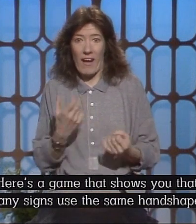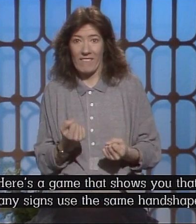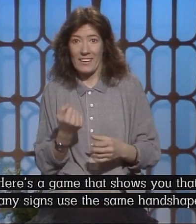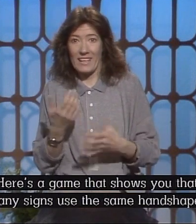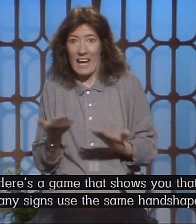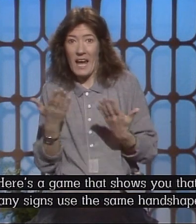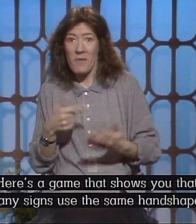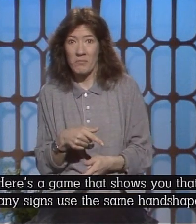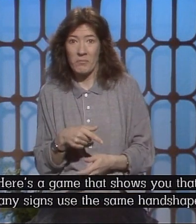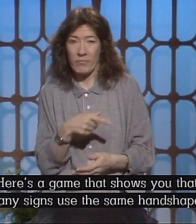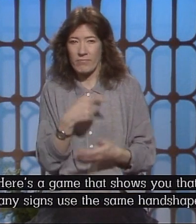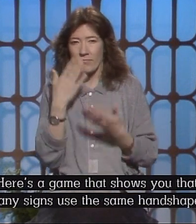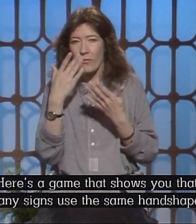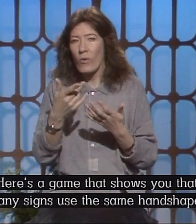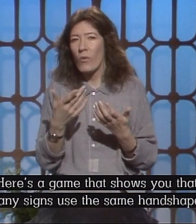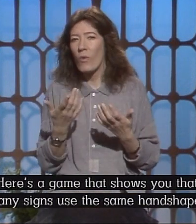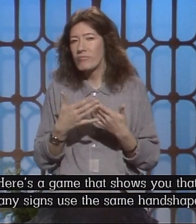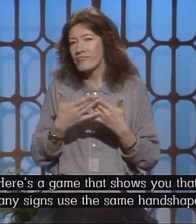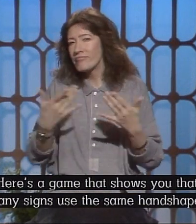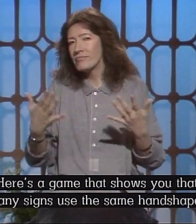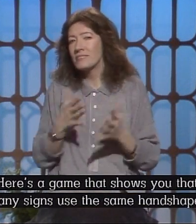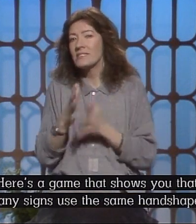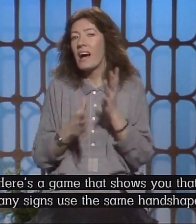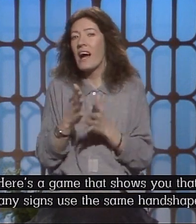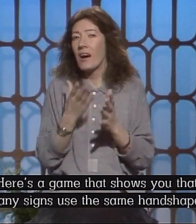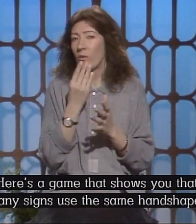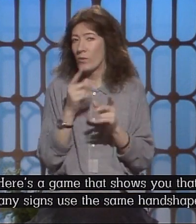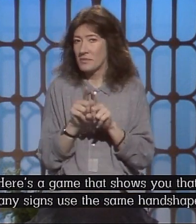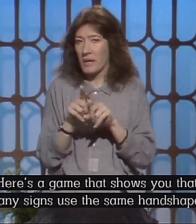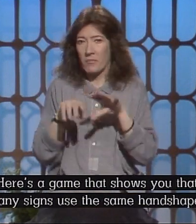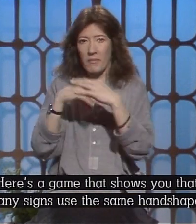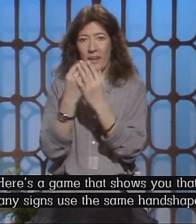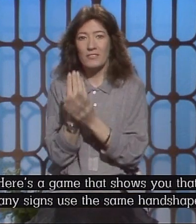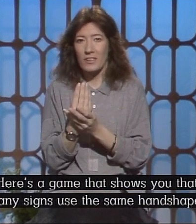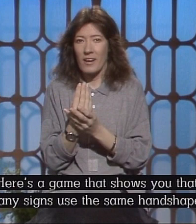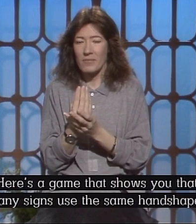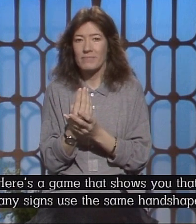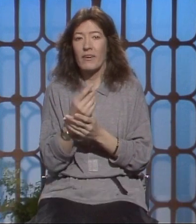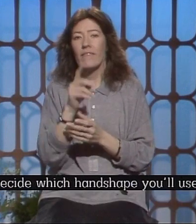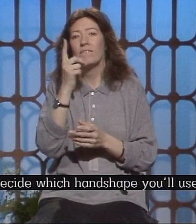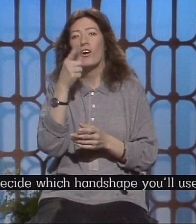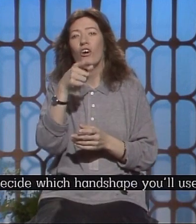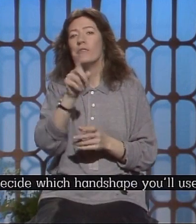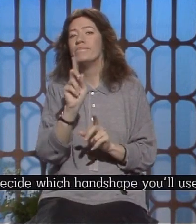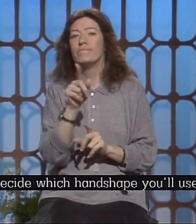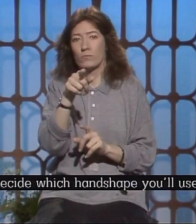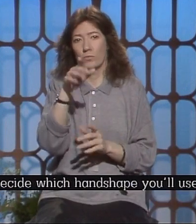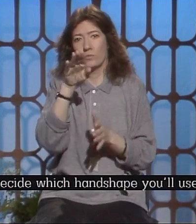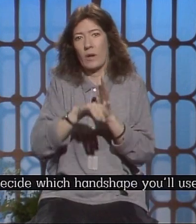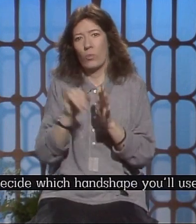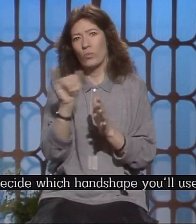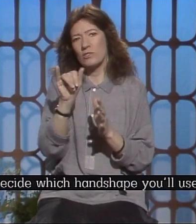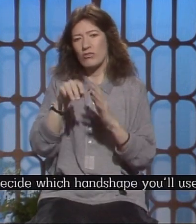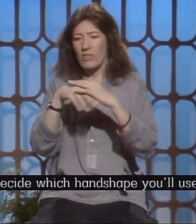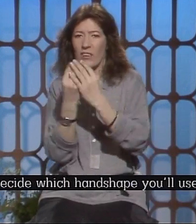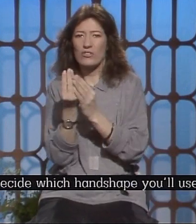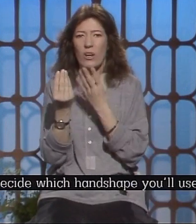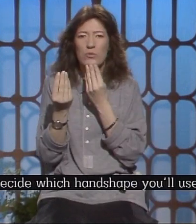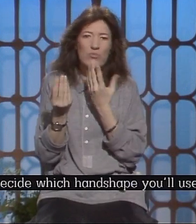Now, here's a game that shows you that many signs use the same handshape. First, you decide which handshape to use.